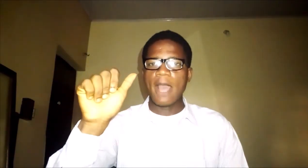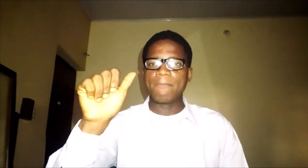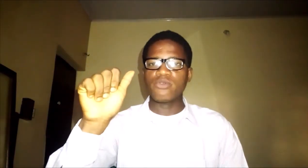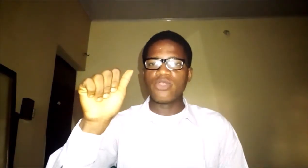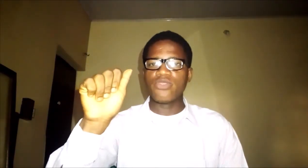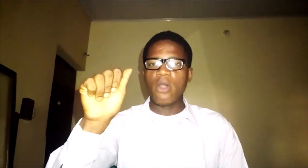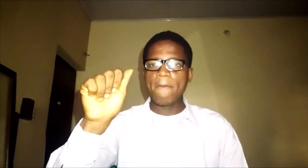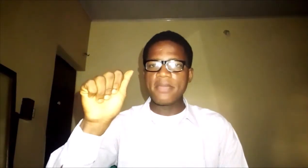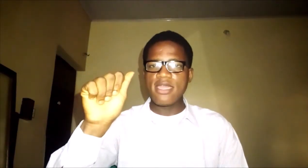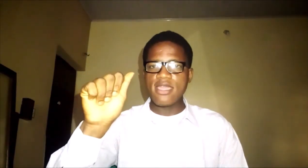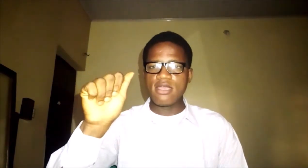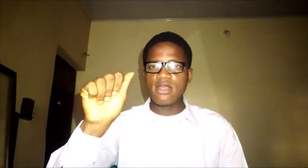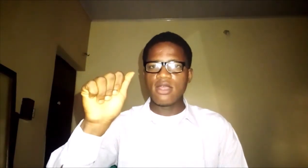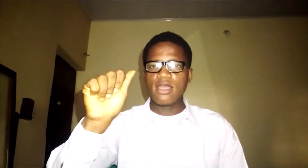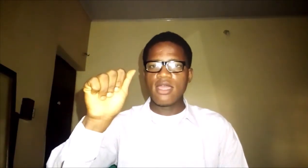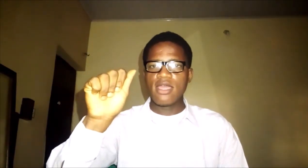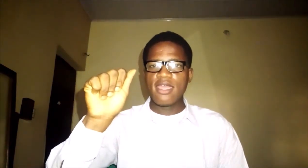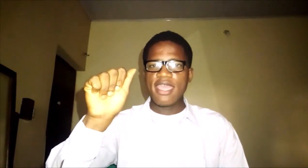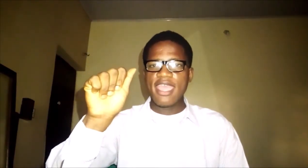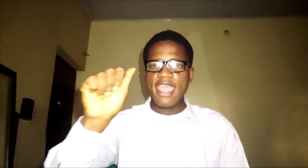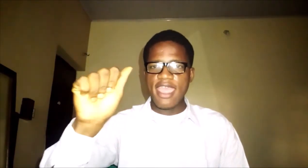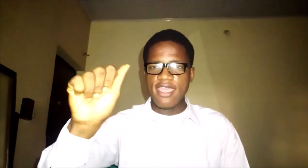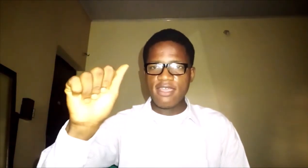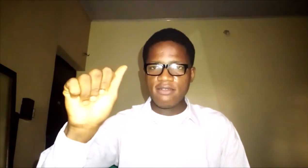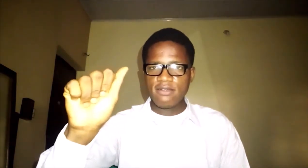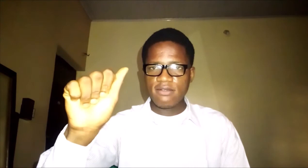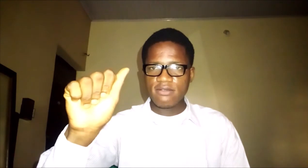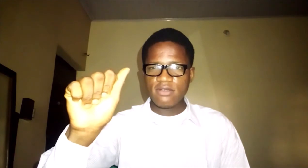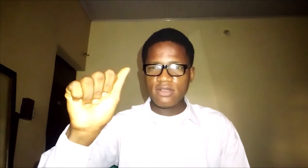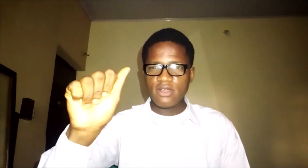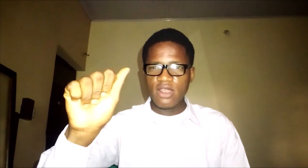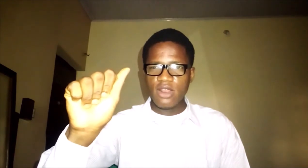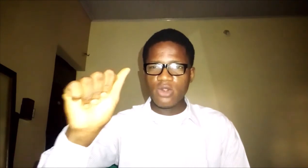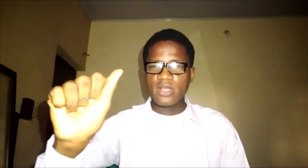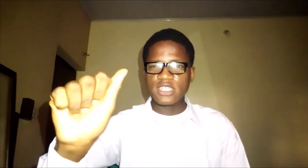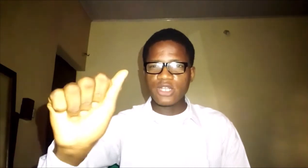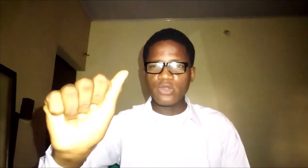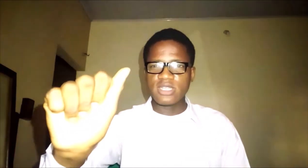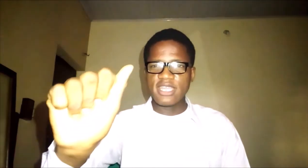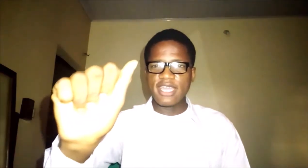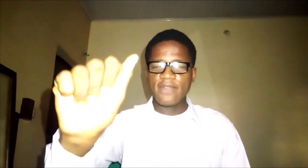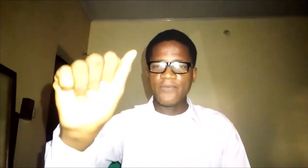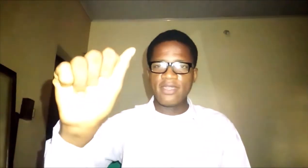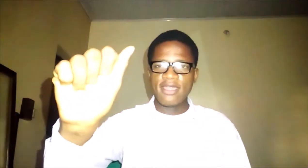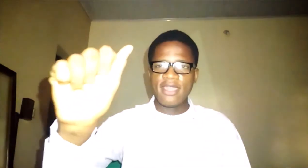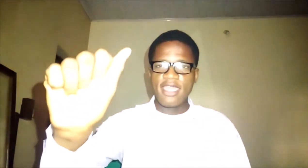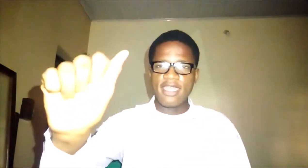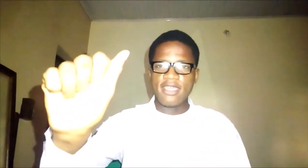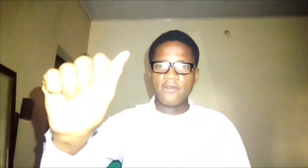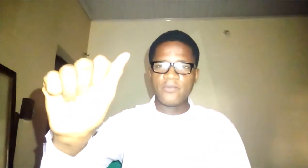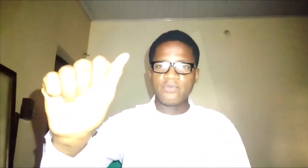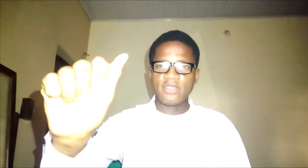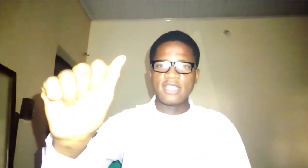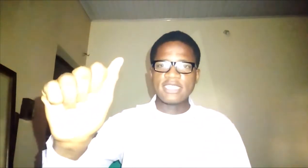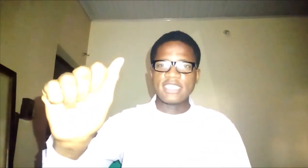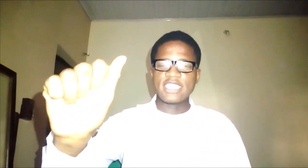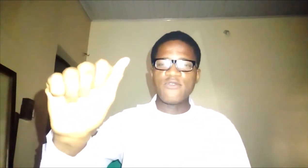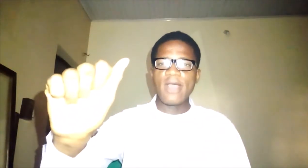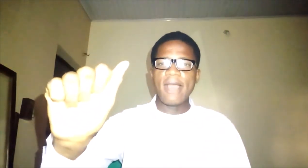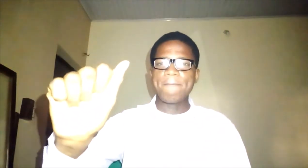put the thumb here. A. Look at it closely again. A. It's as if you are